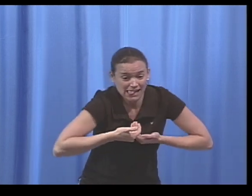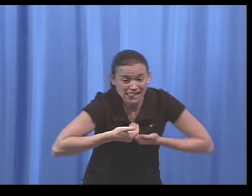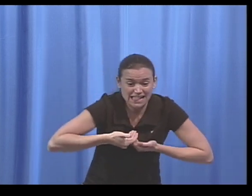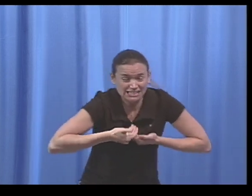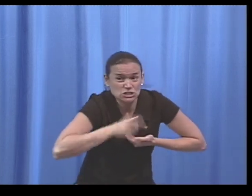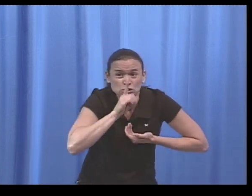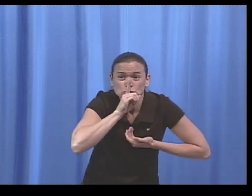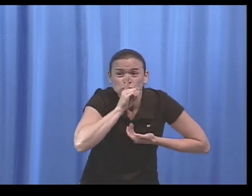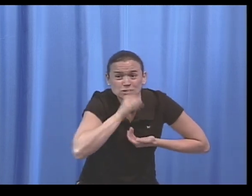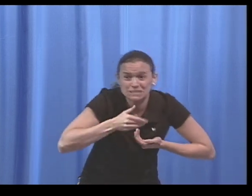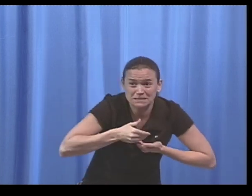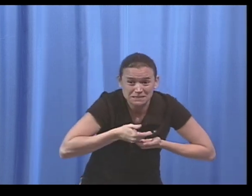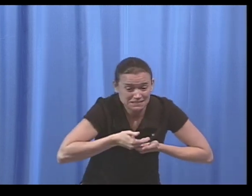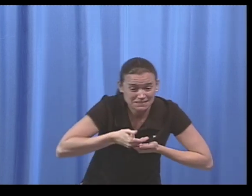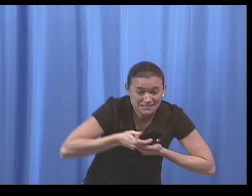giant's house